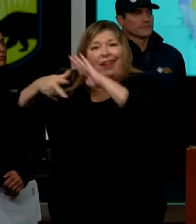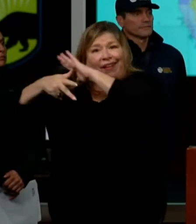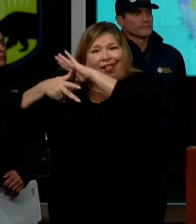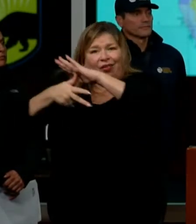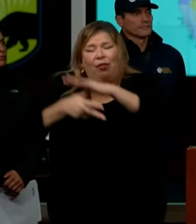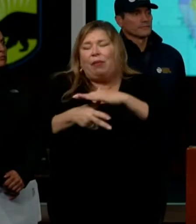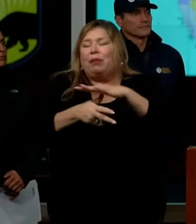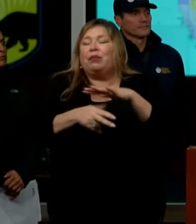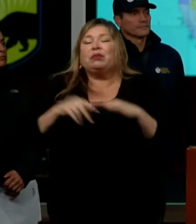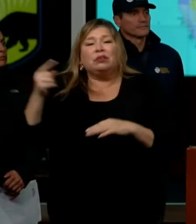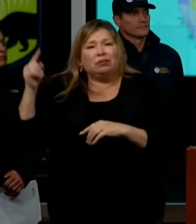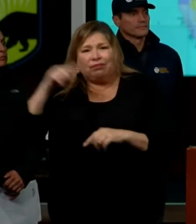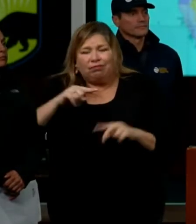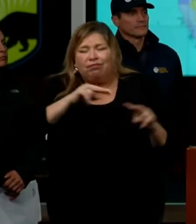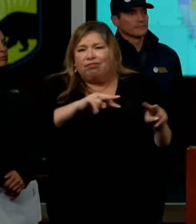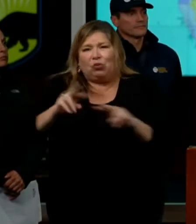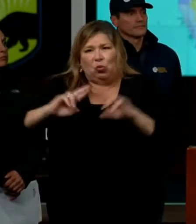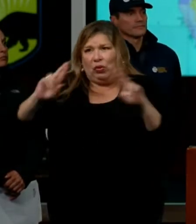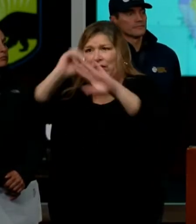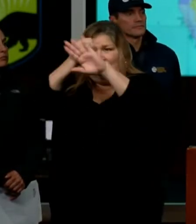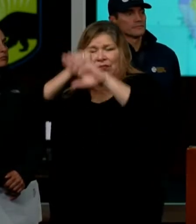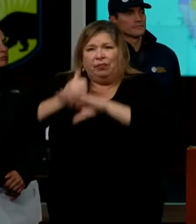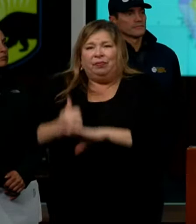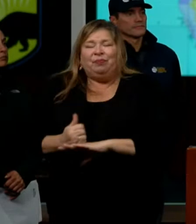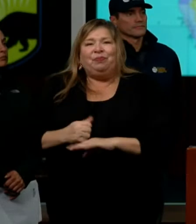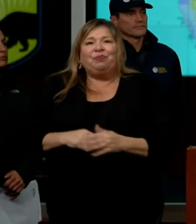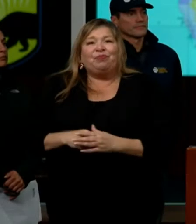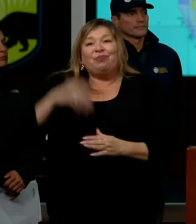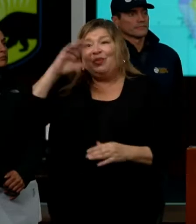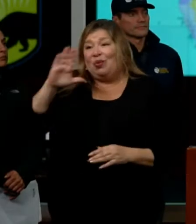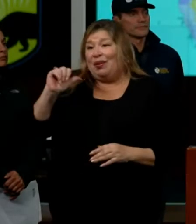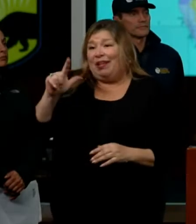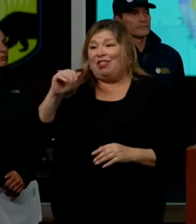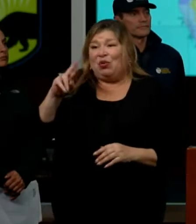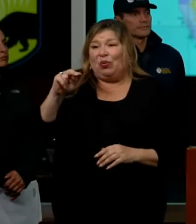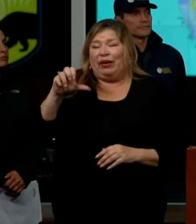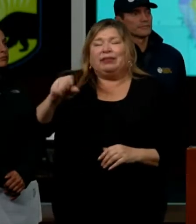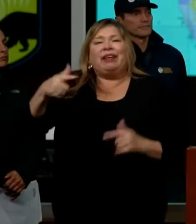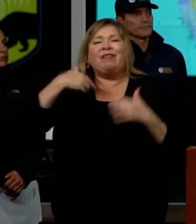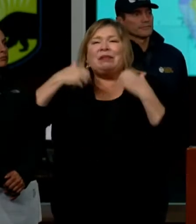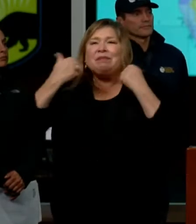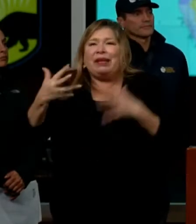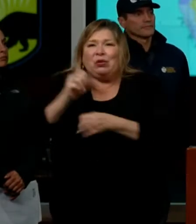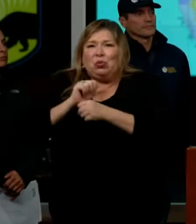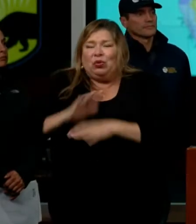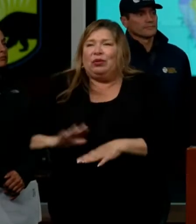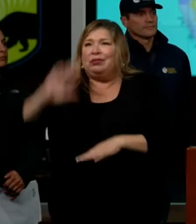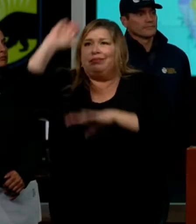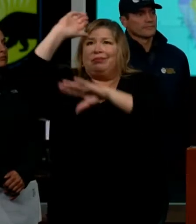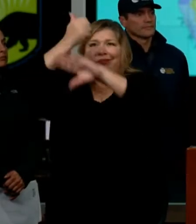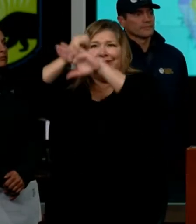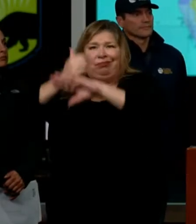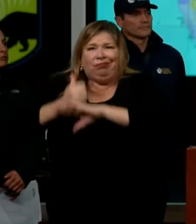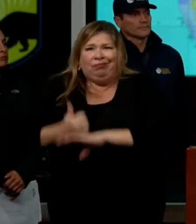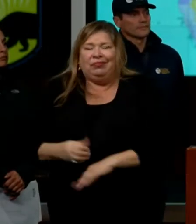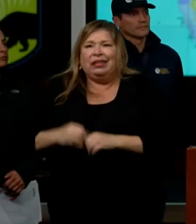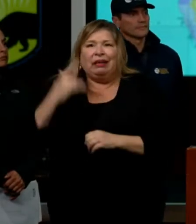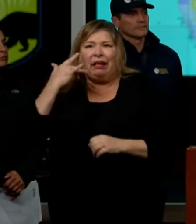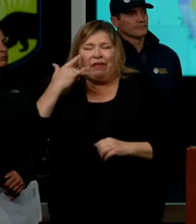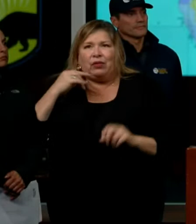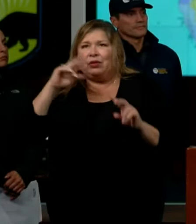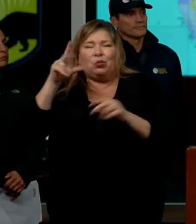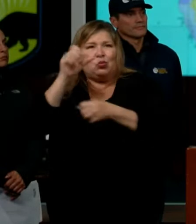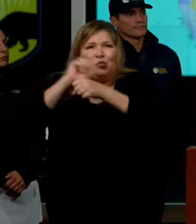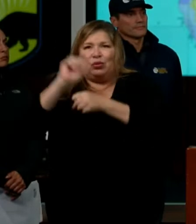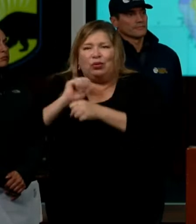that were advanced. You heard Caltrans got hundreds of crews up and down the state, and we're working to